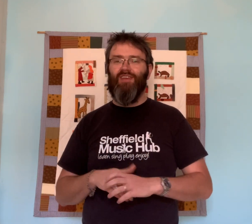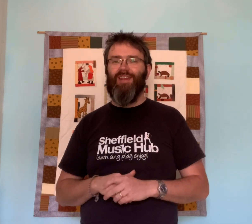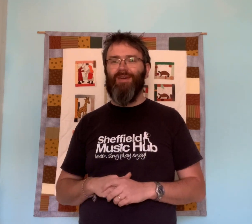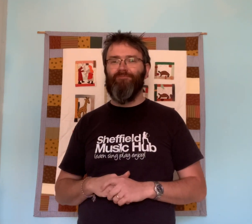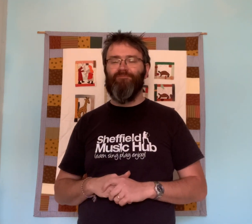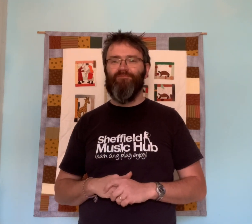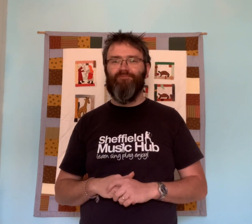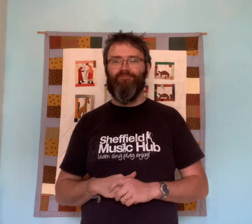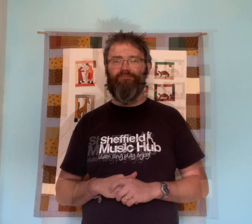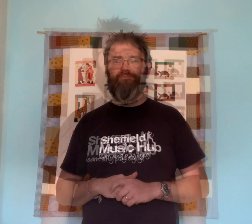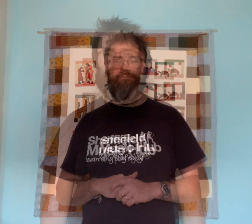clear.